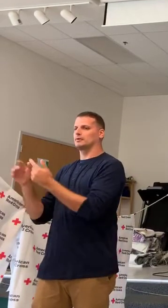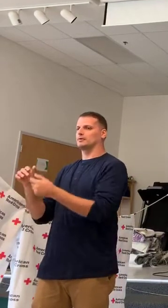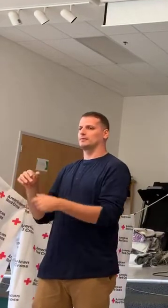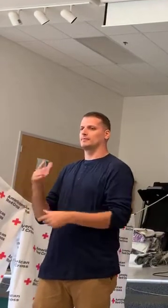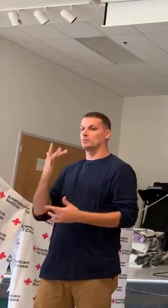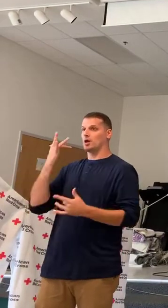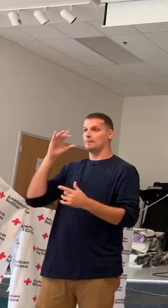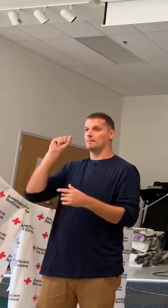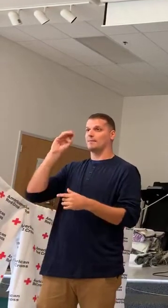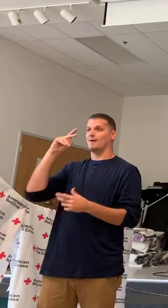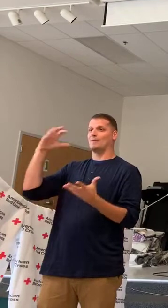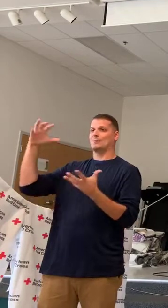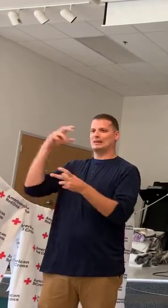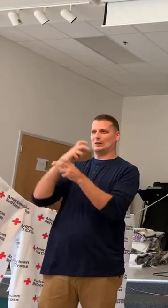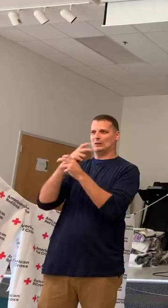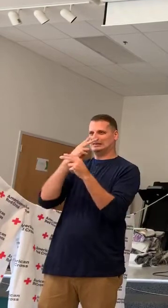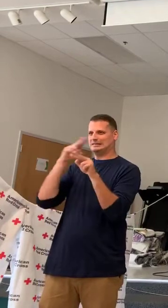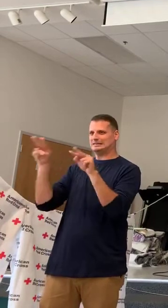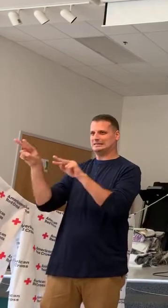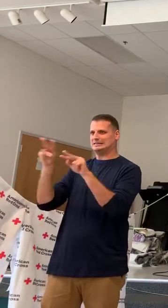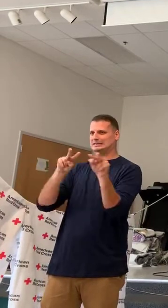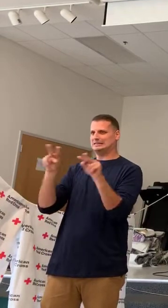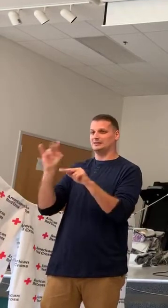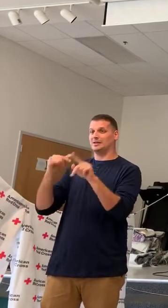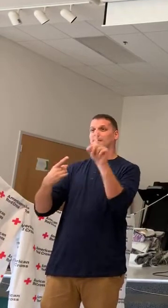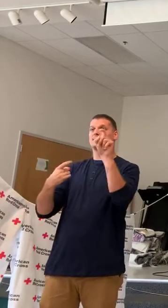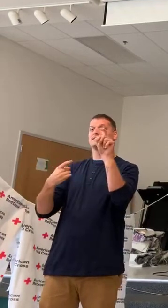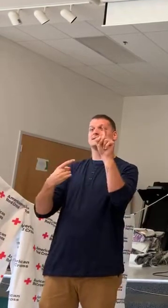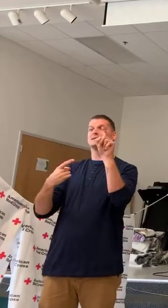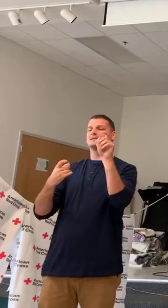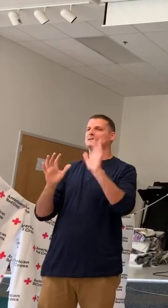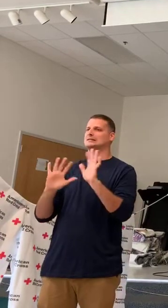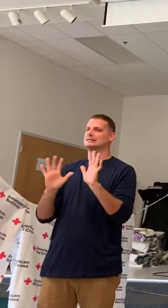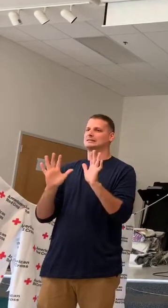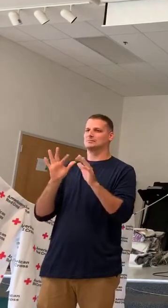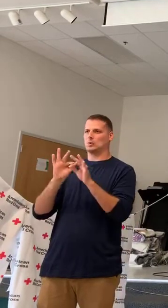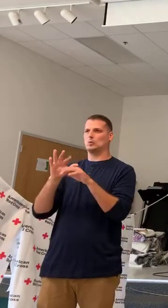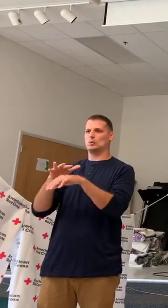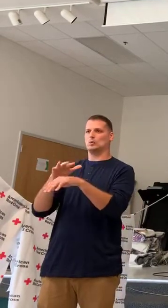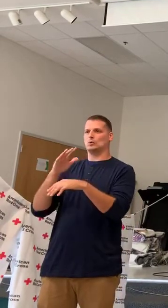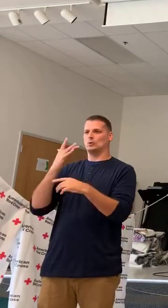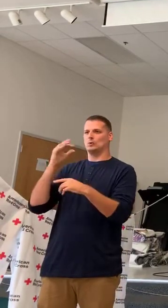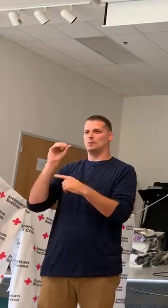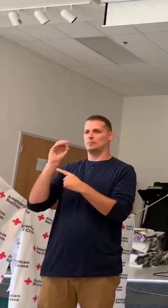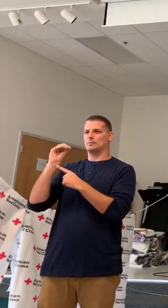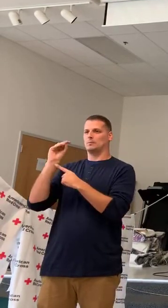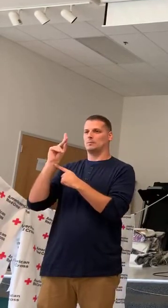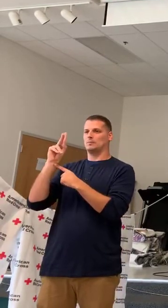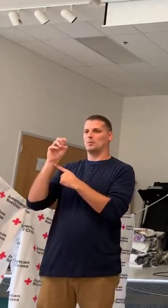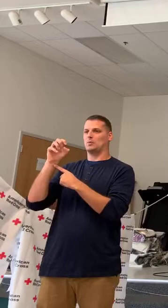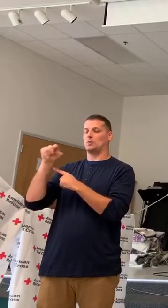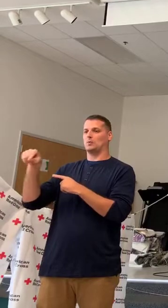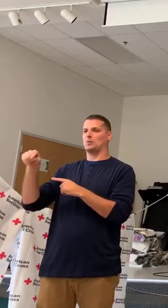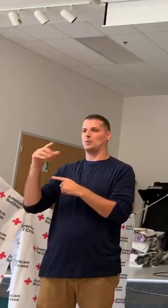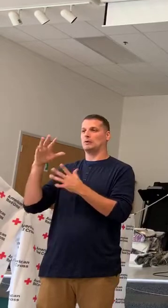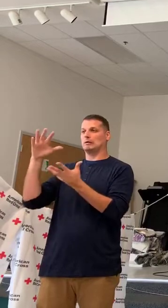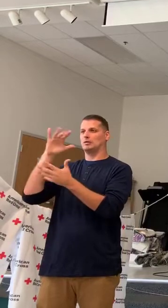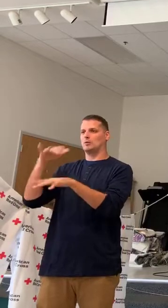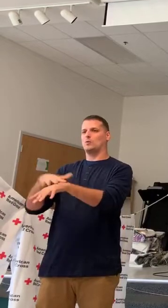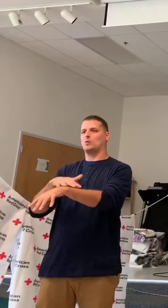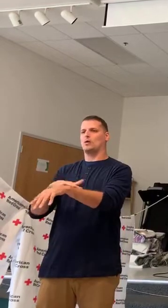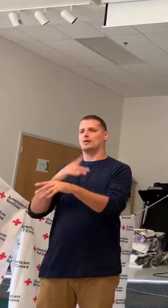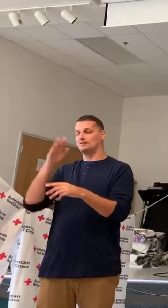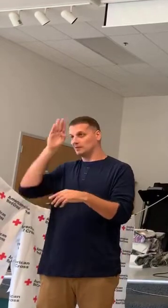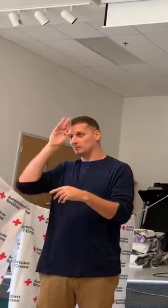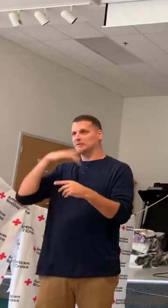And so just slow down and just take a look. Our folks aren't running back and forth. And so just take it real slow as you pass